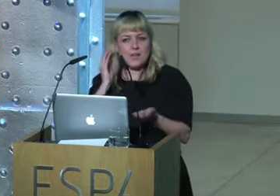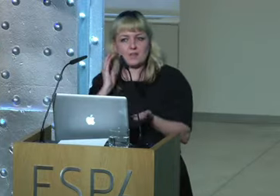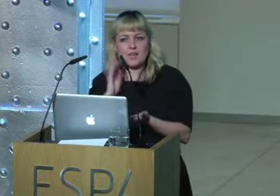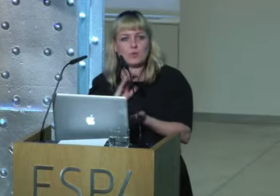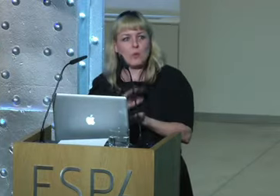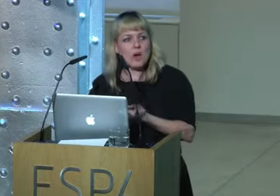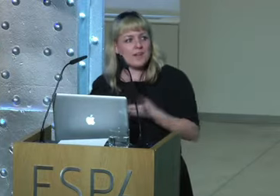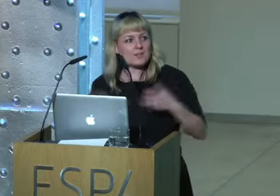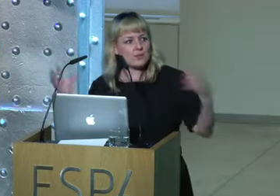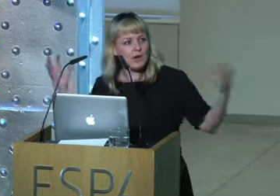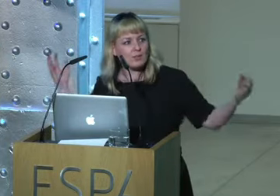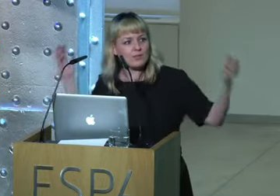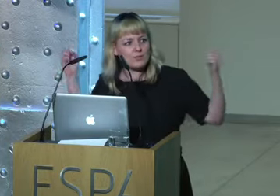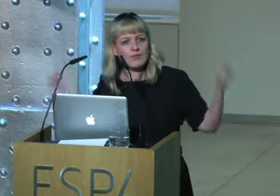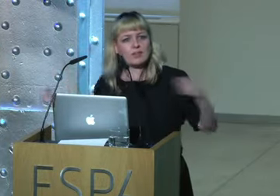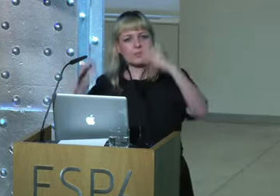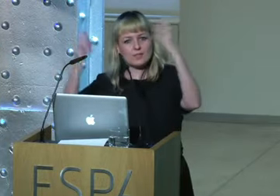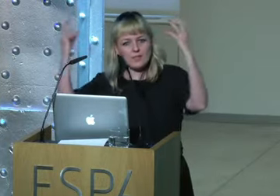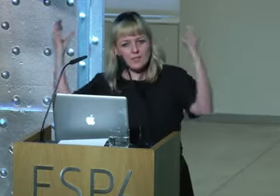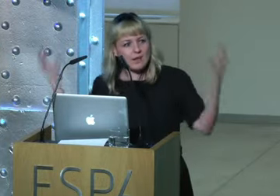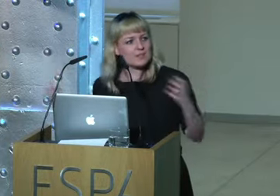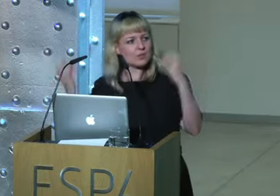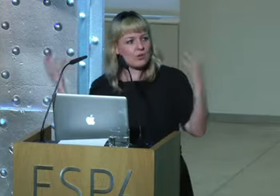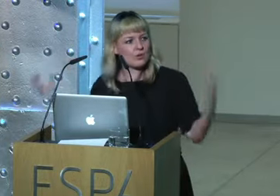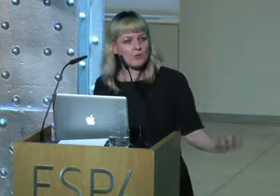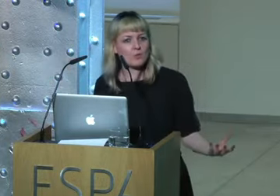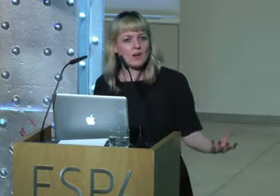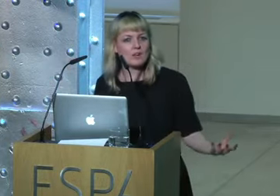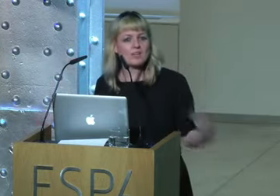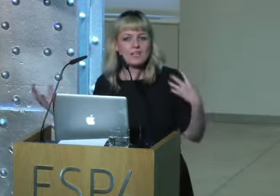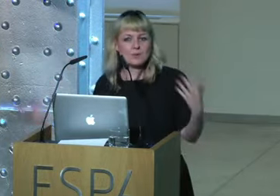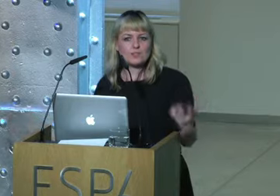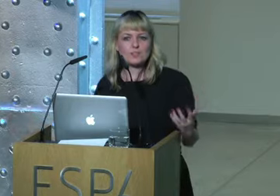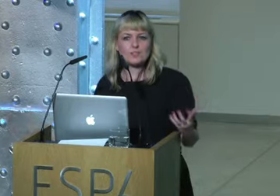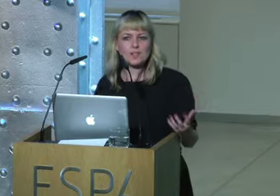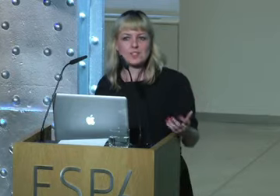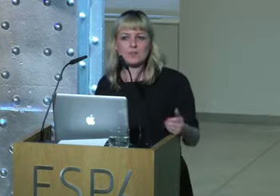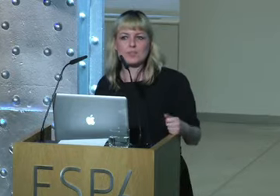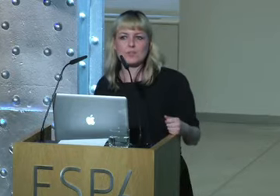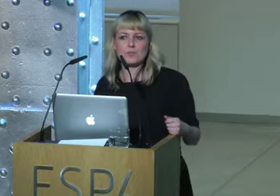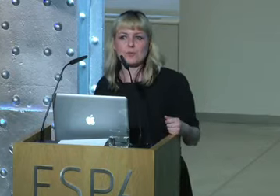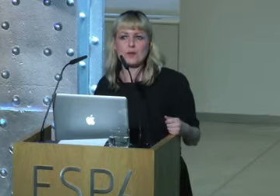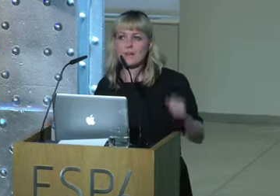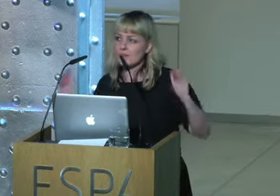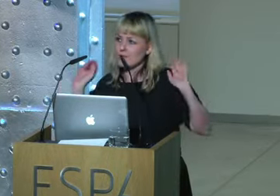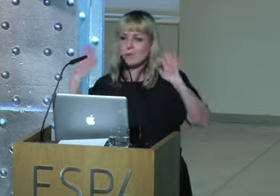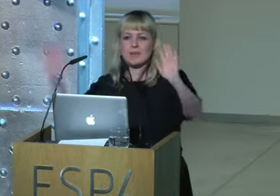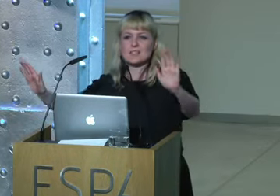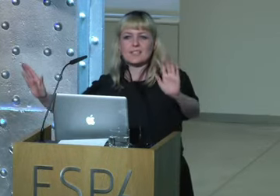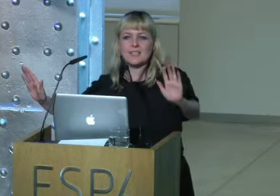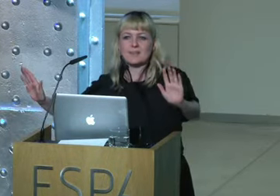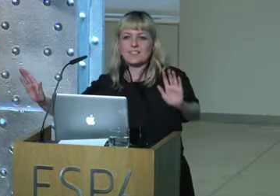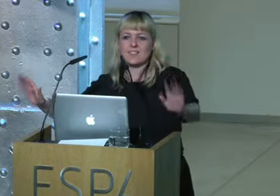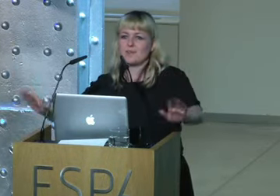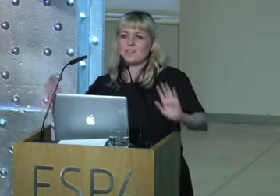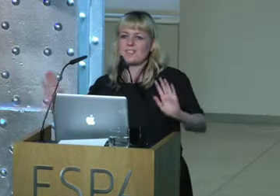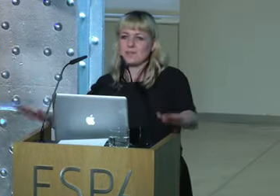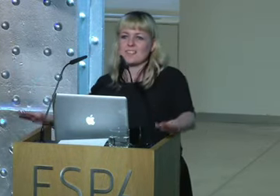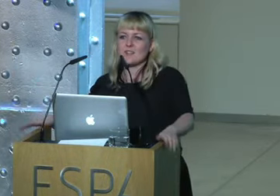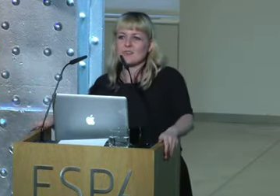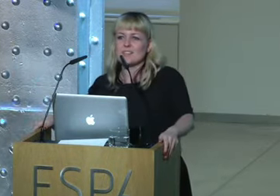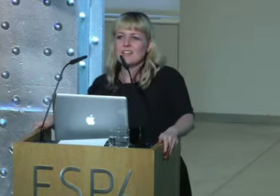gentleman, David Wise, who helped develop the backstory of the world. There was some discussion with the original creators, but they were basically left